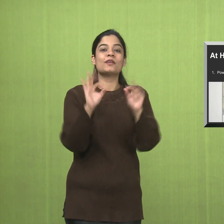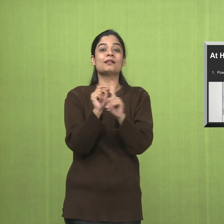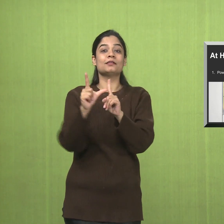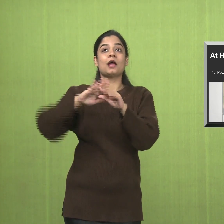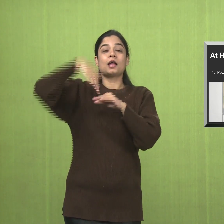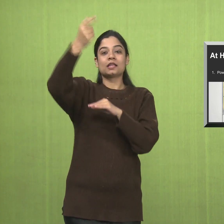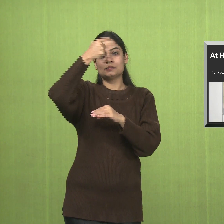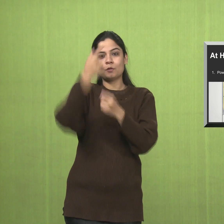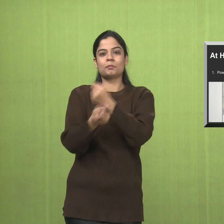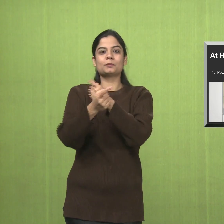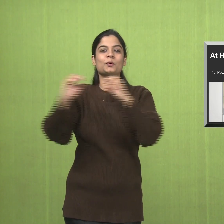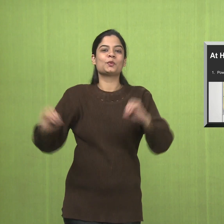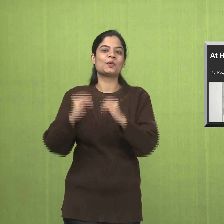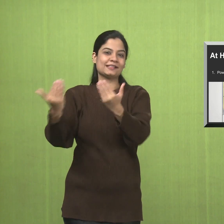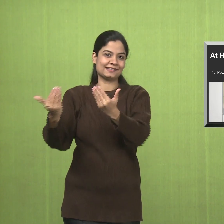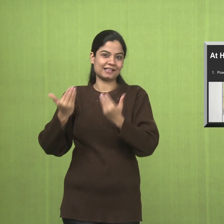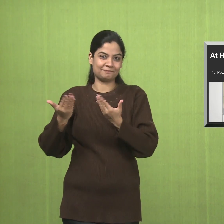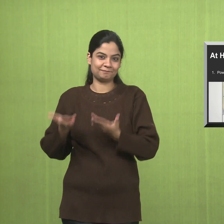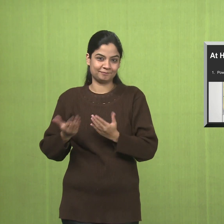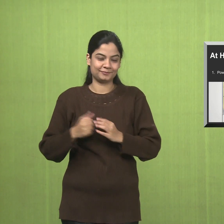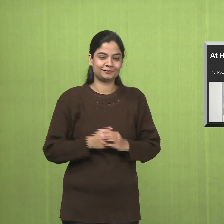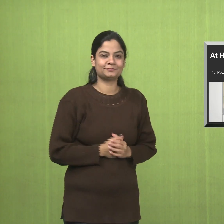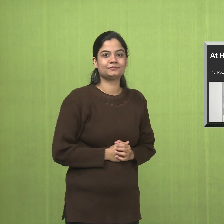family are responsible to save that as well.